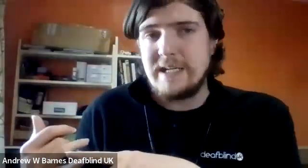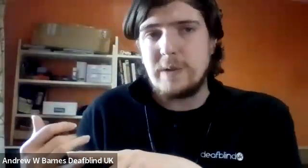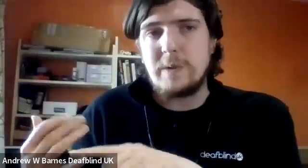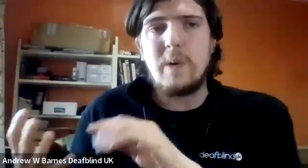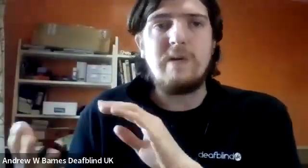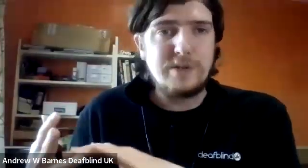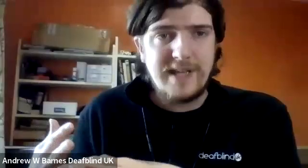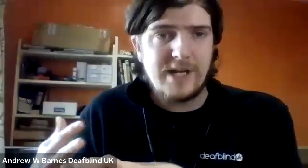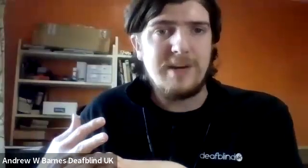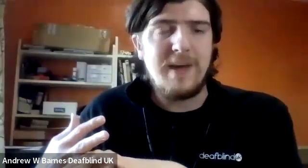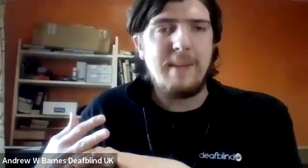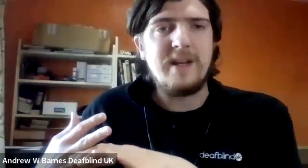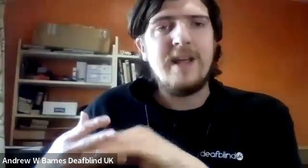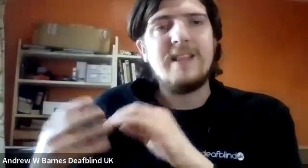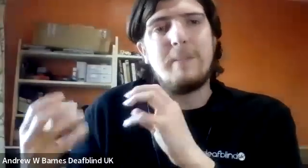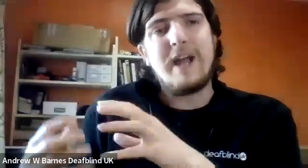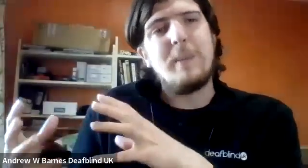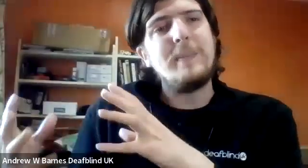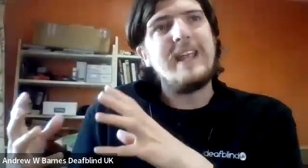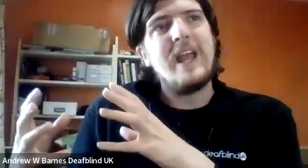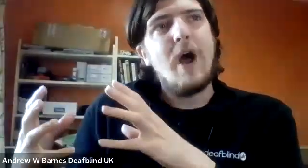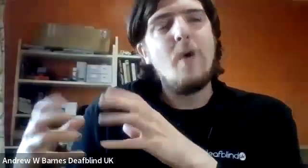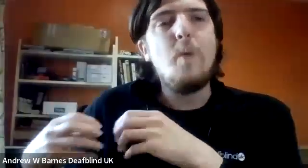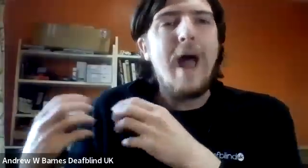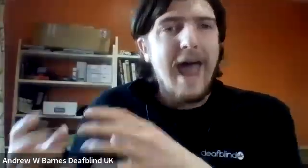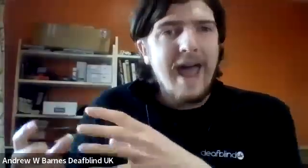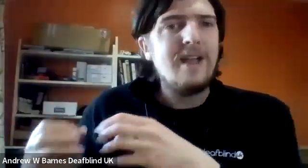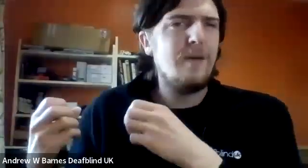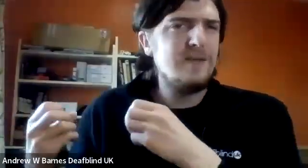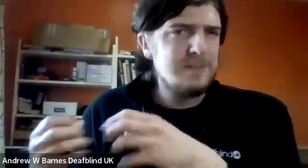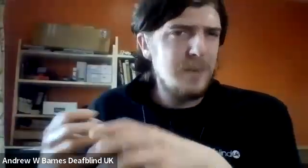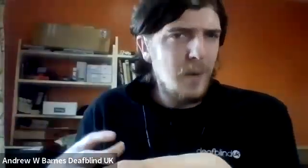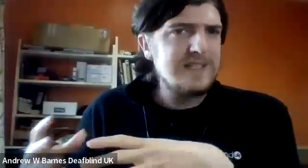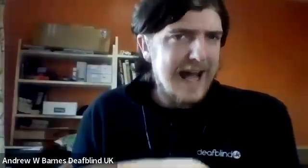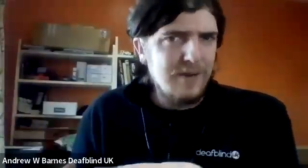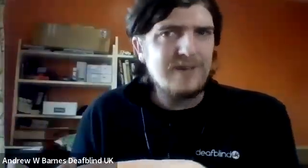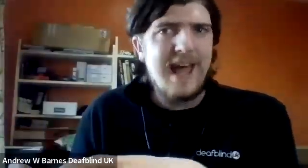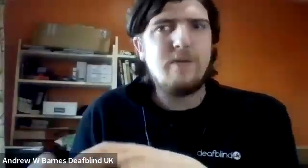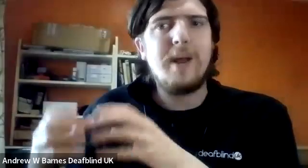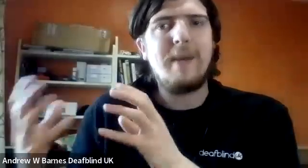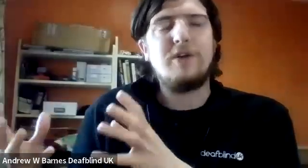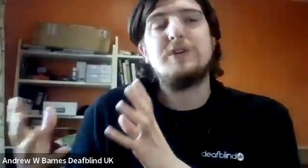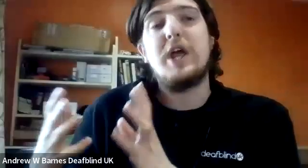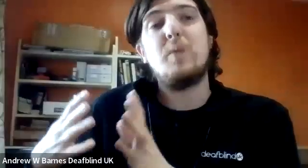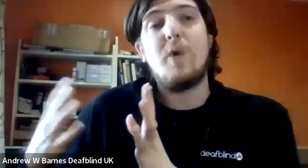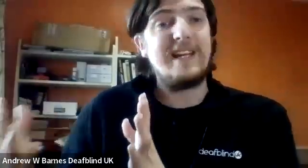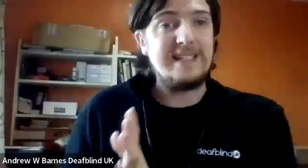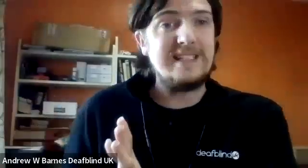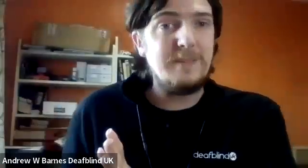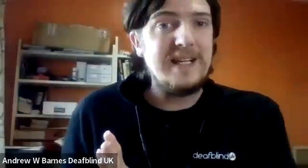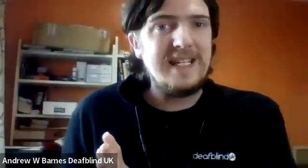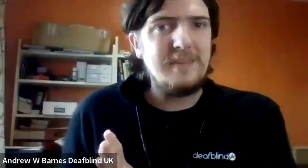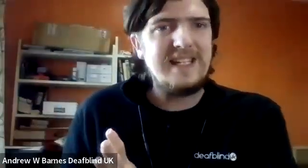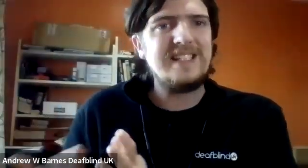a single or a dual sensory impairment, that might not be aware of the support that's out there, or they might not know what